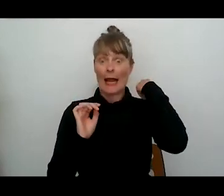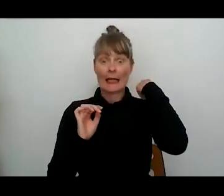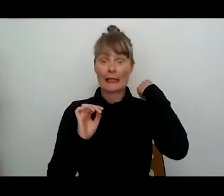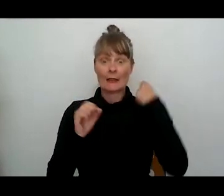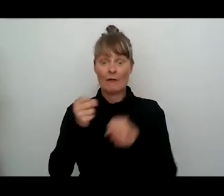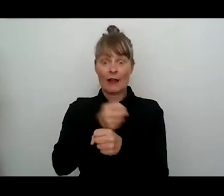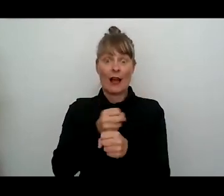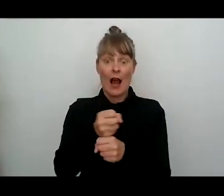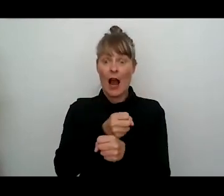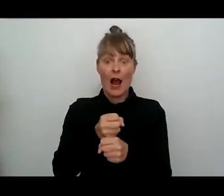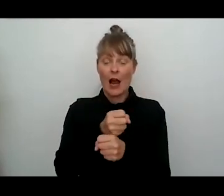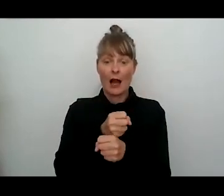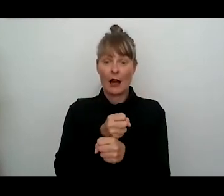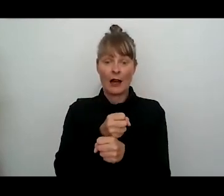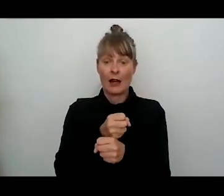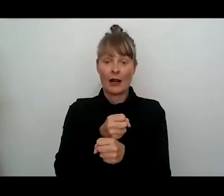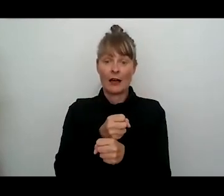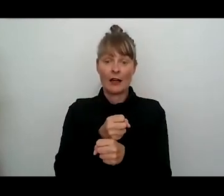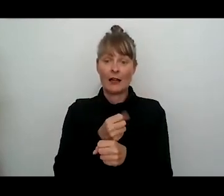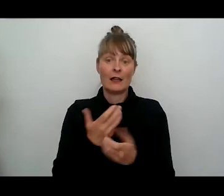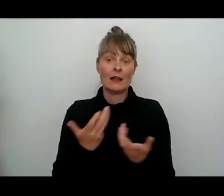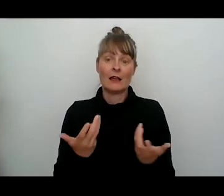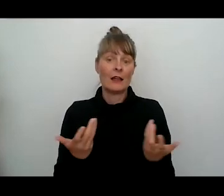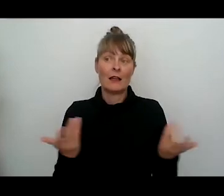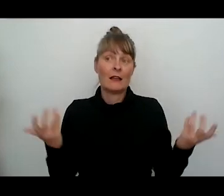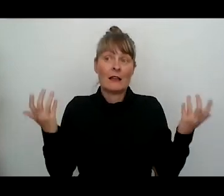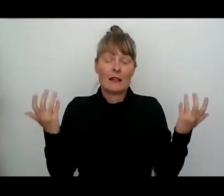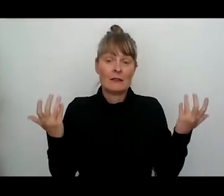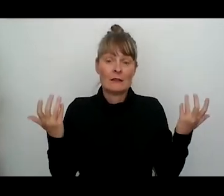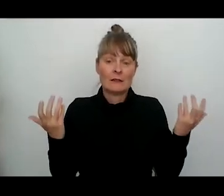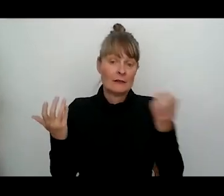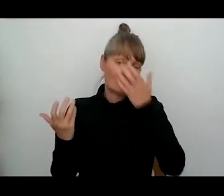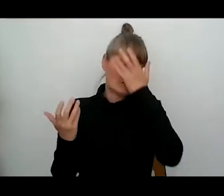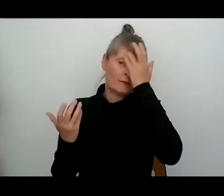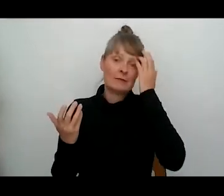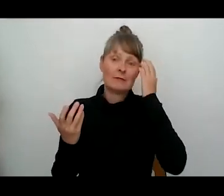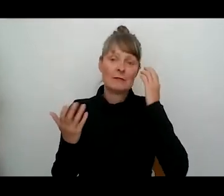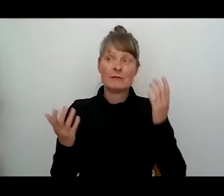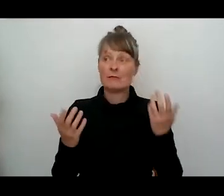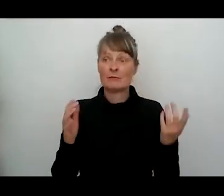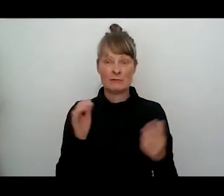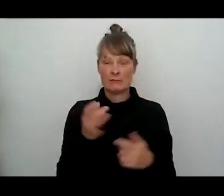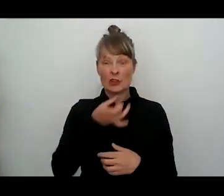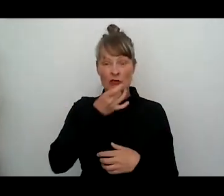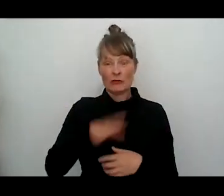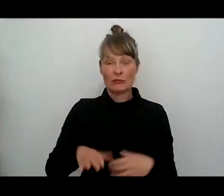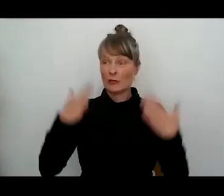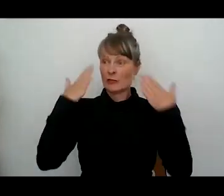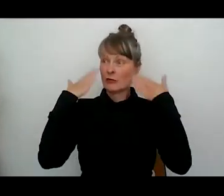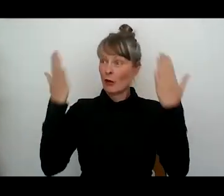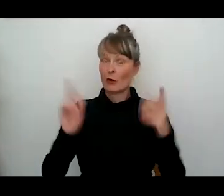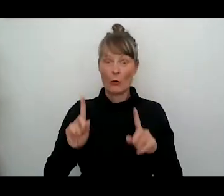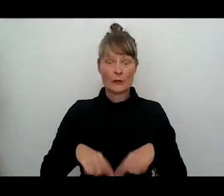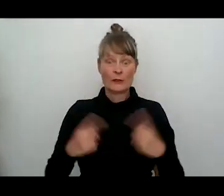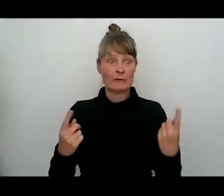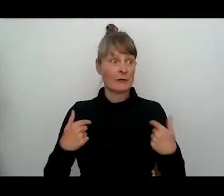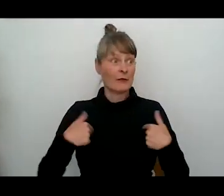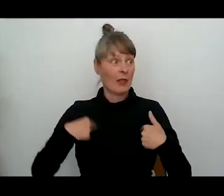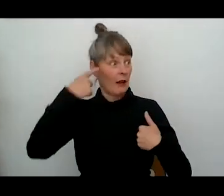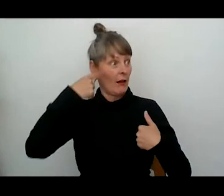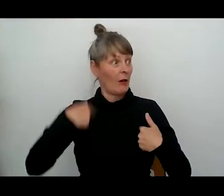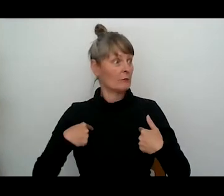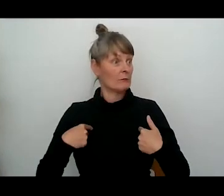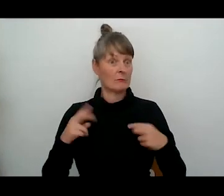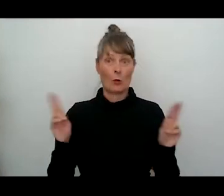the other clinicians, you know, like kids are happy. If you don't know any different, that's your normal. That's what it is, you know.